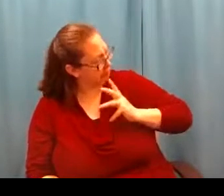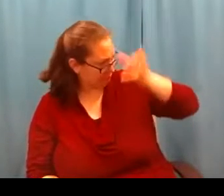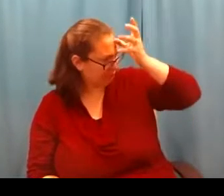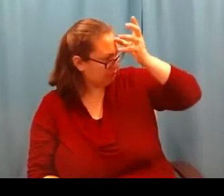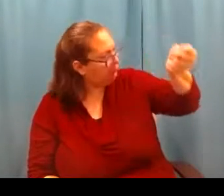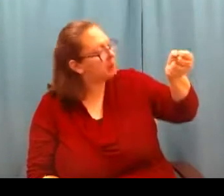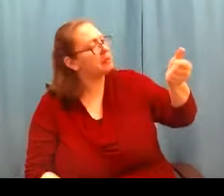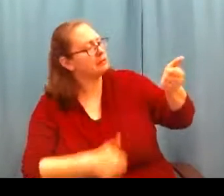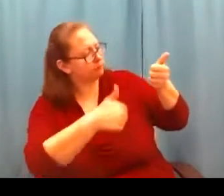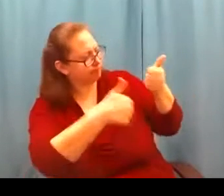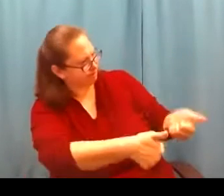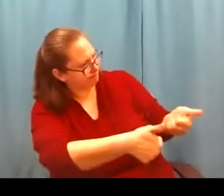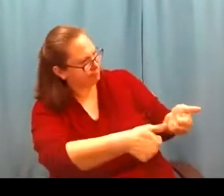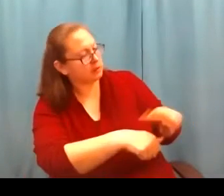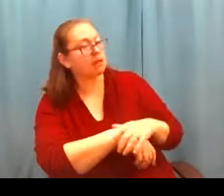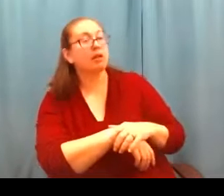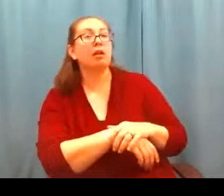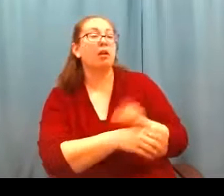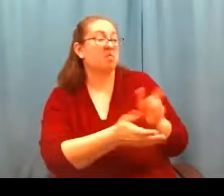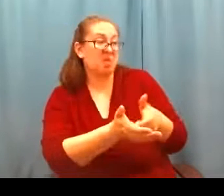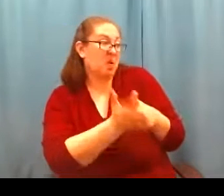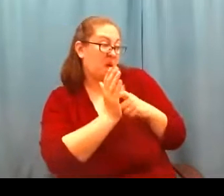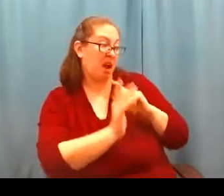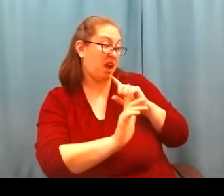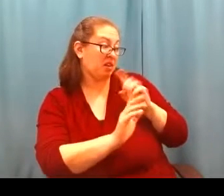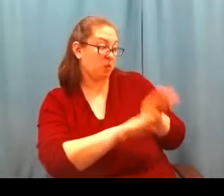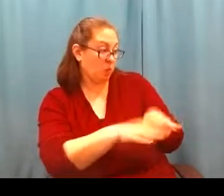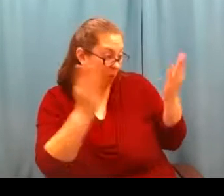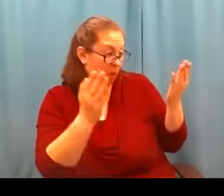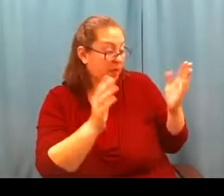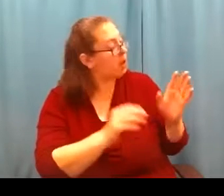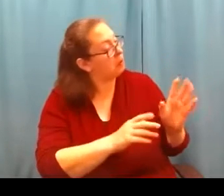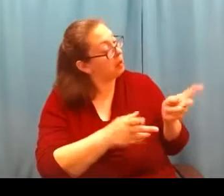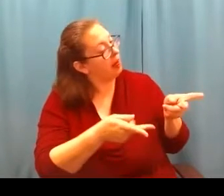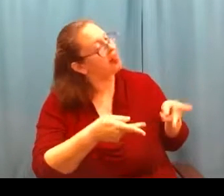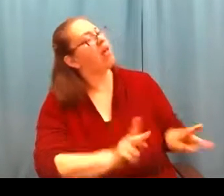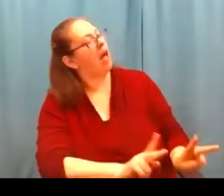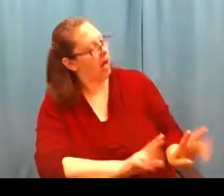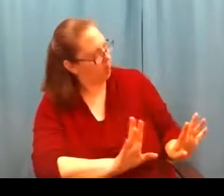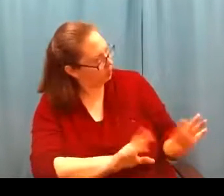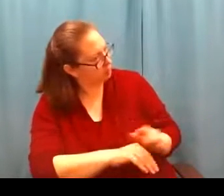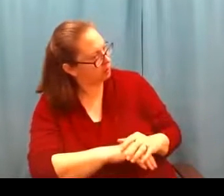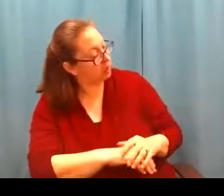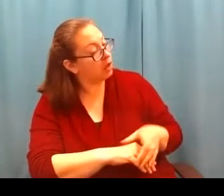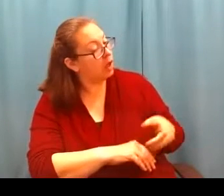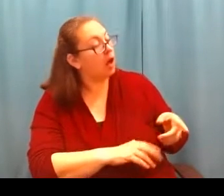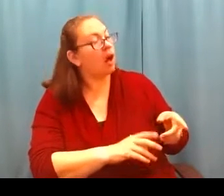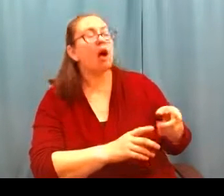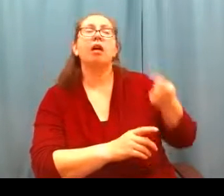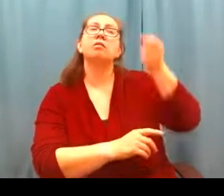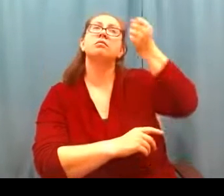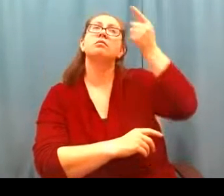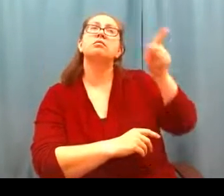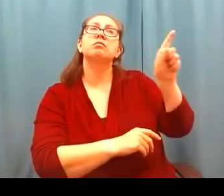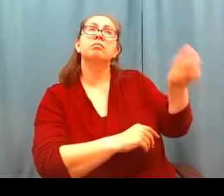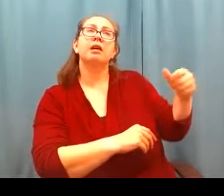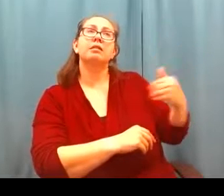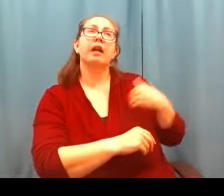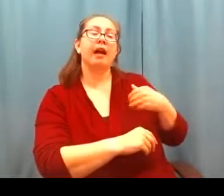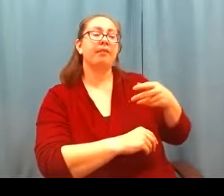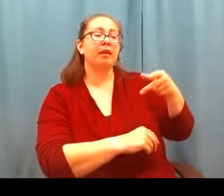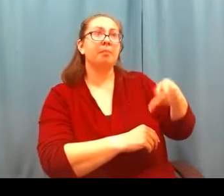not required to open. You may open as long as you have PPE, personal protective equipment, as long as you